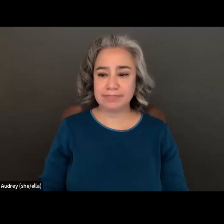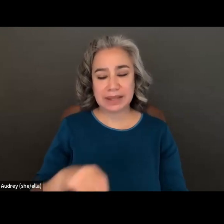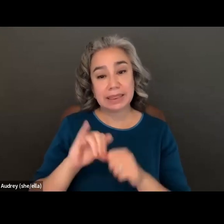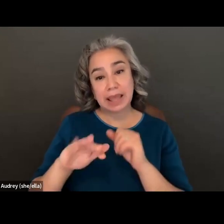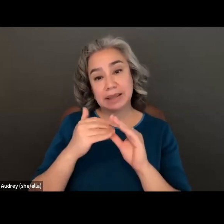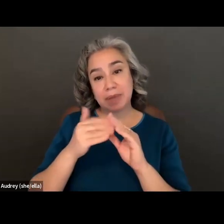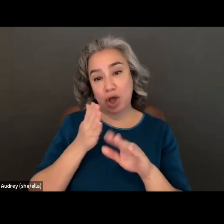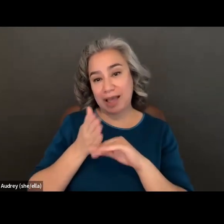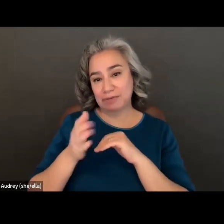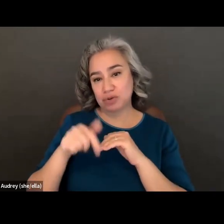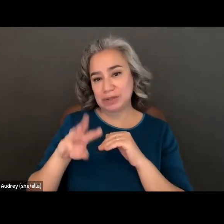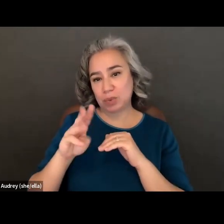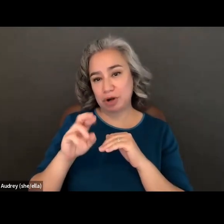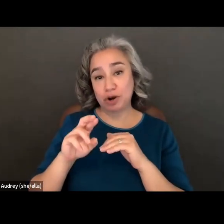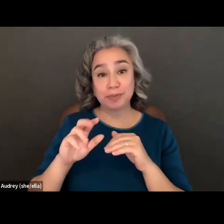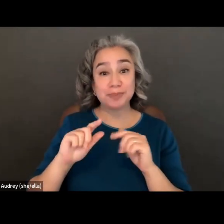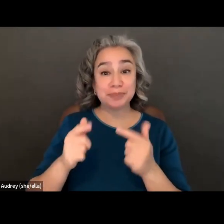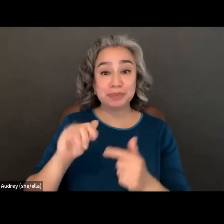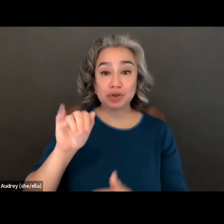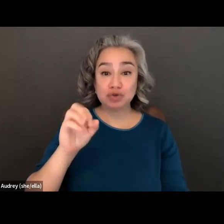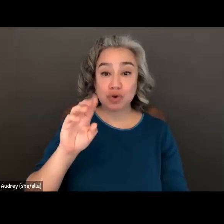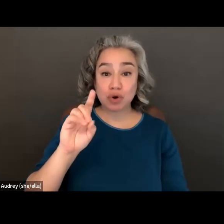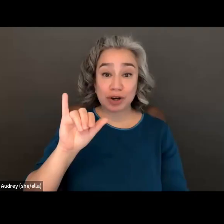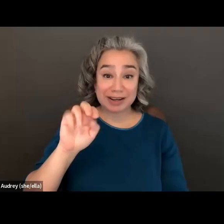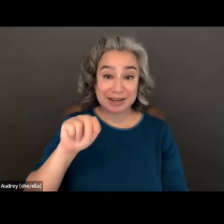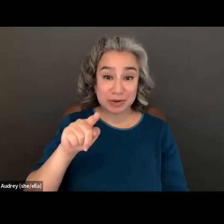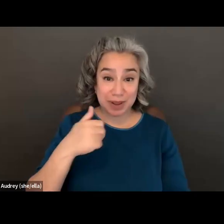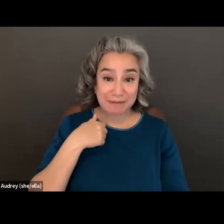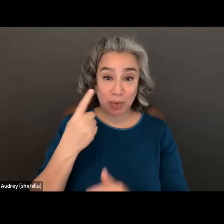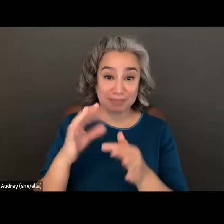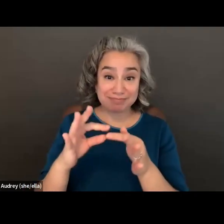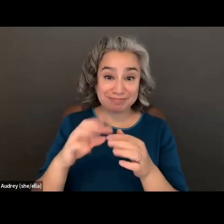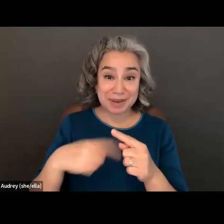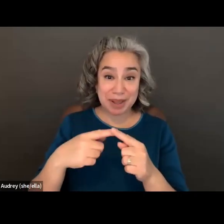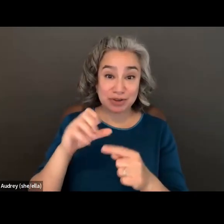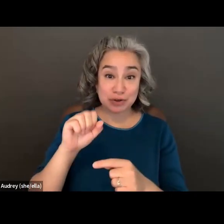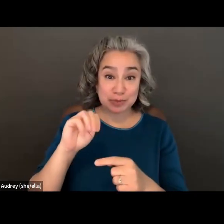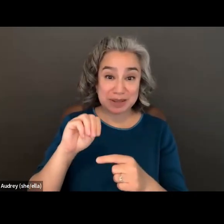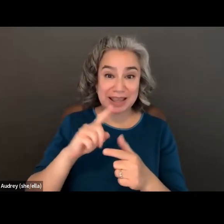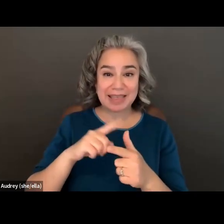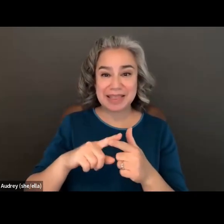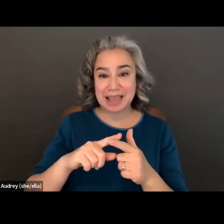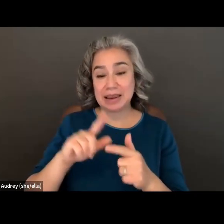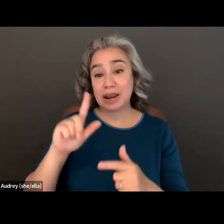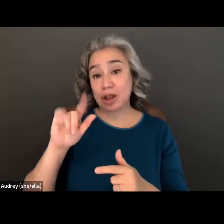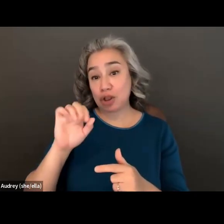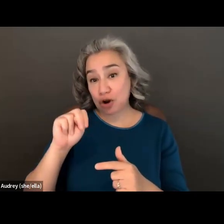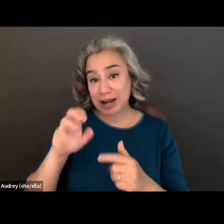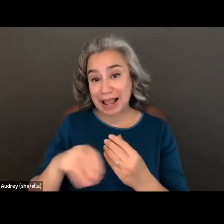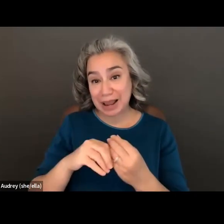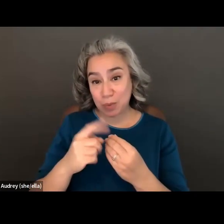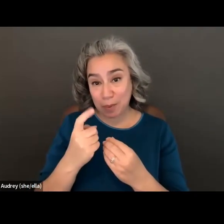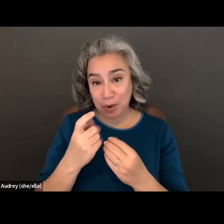the webinar. So Jordyn, you had one thing to say about social media, and then Lauren will add one thing, and then we're going to